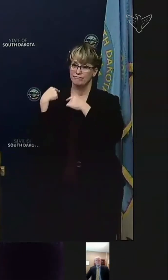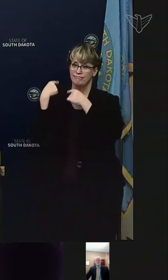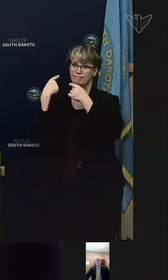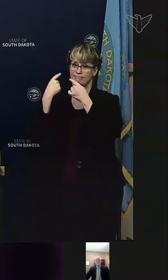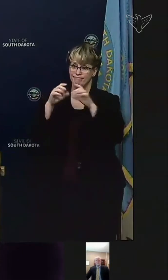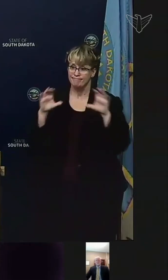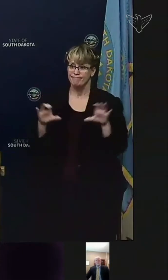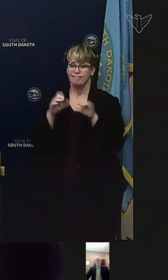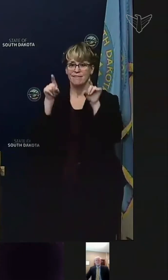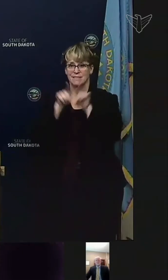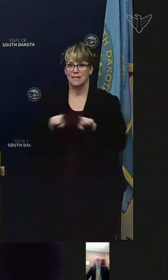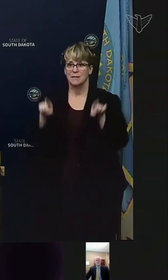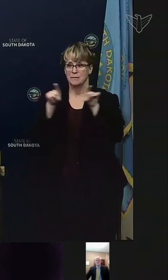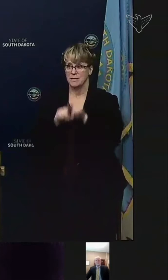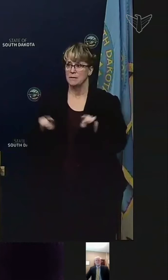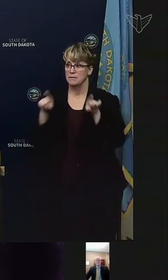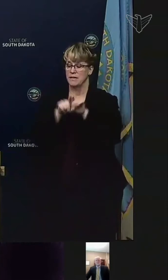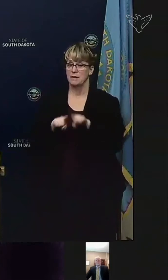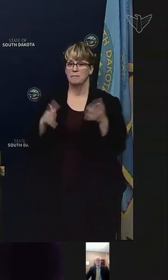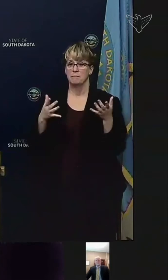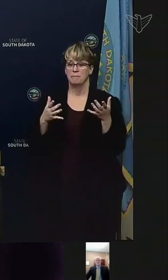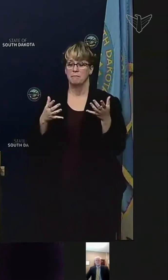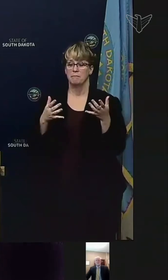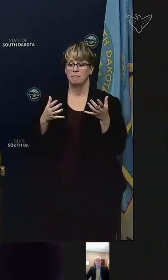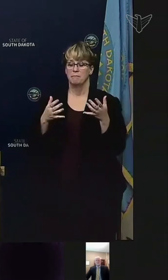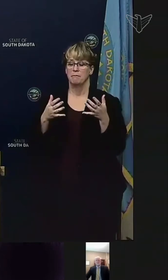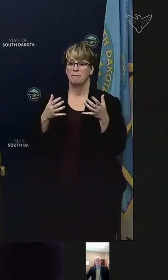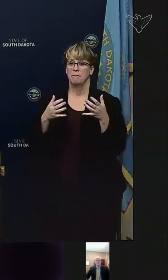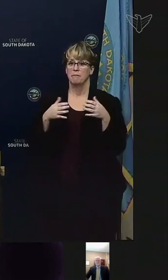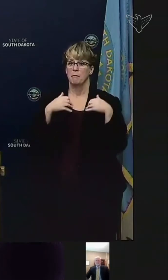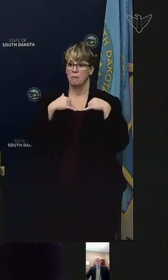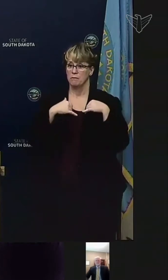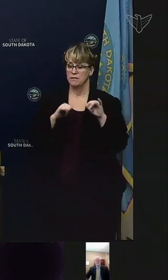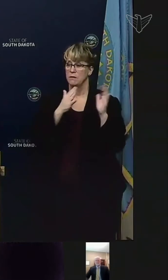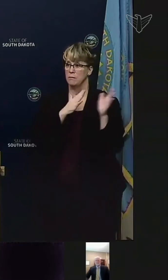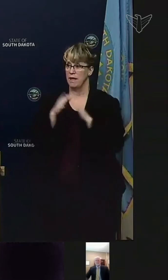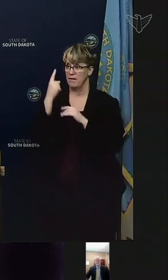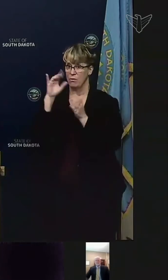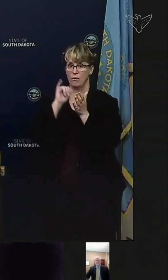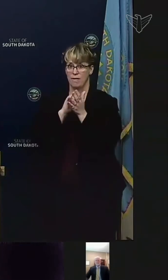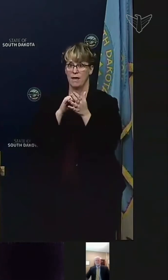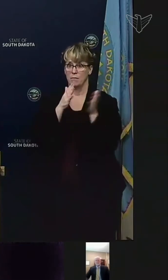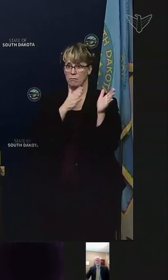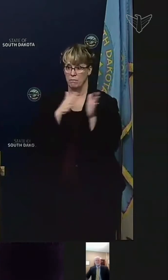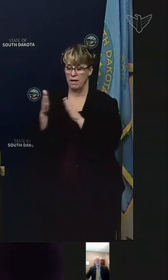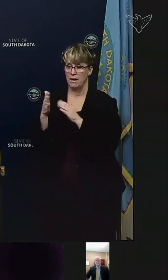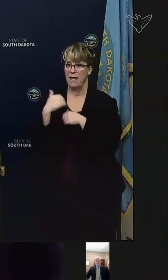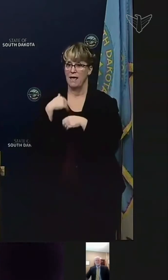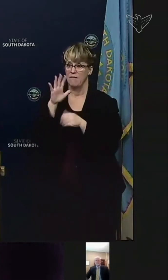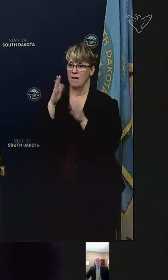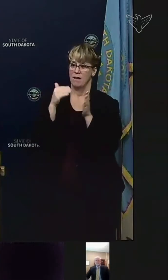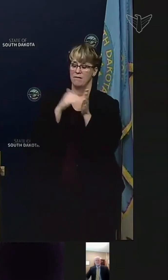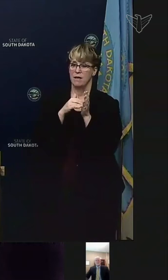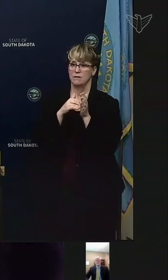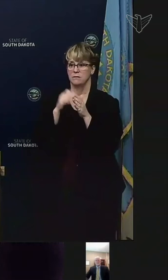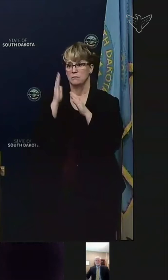several weeks, and that we're still going to plan for that original plan that I announced a couple of weeks ago of having 5,000 beds ready and raring